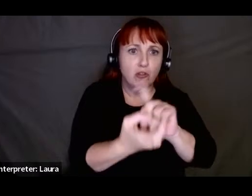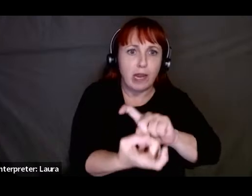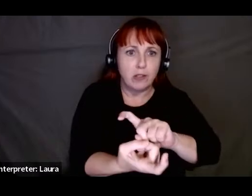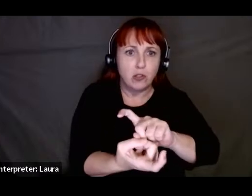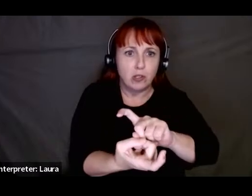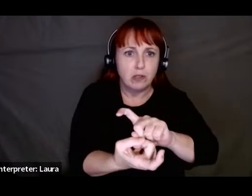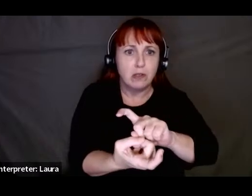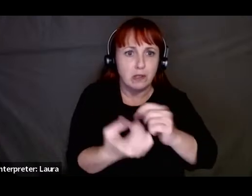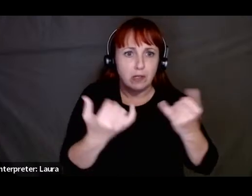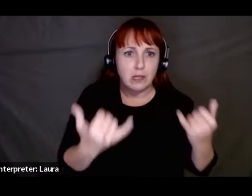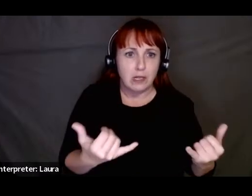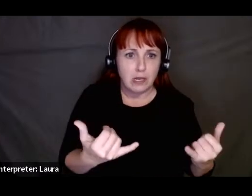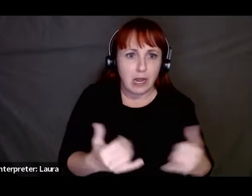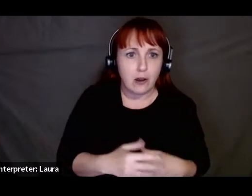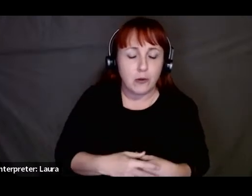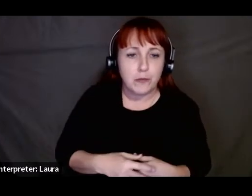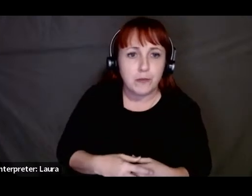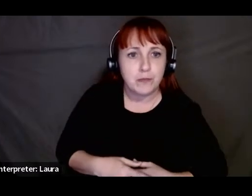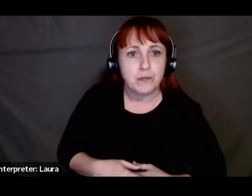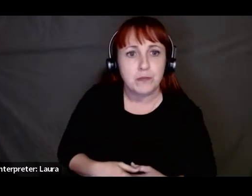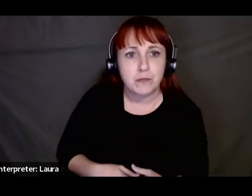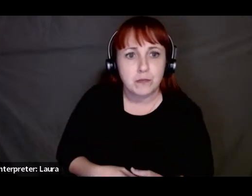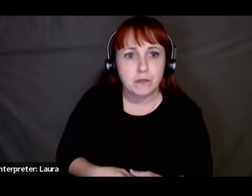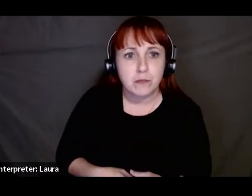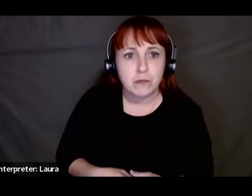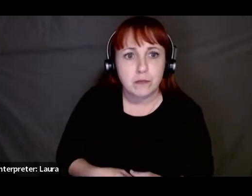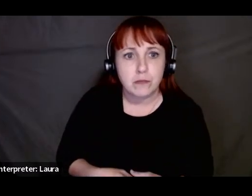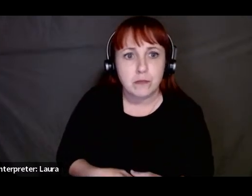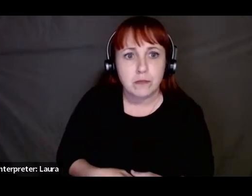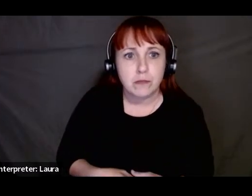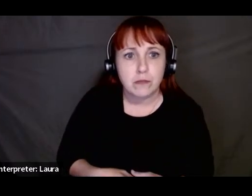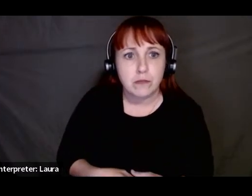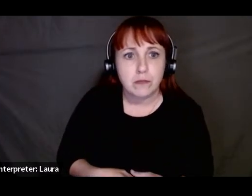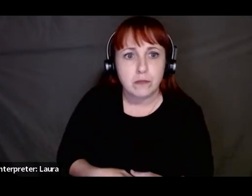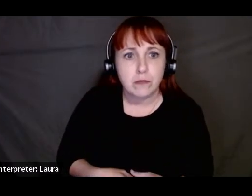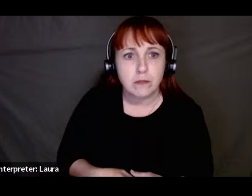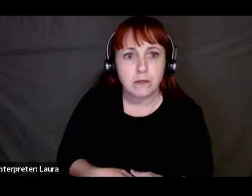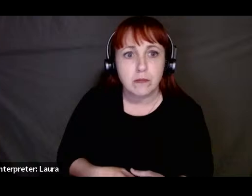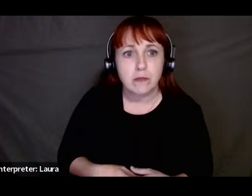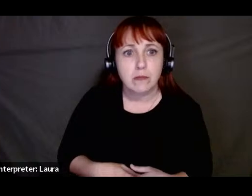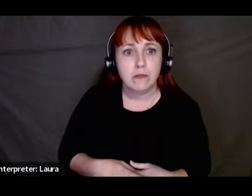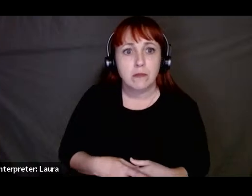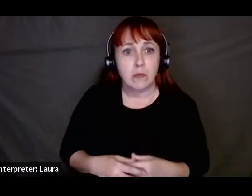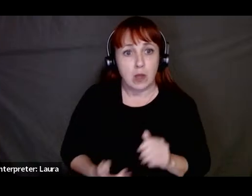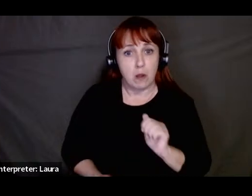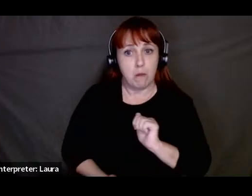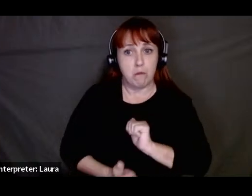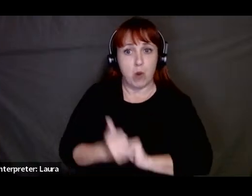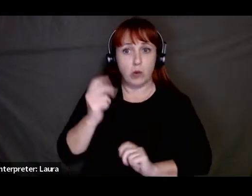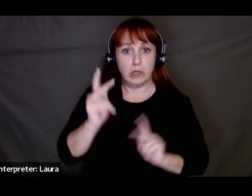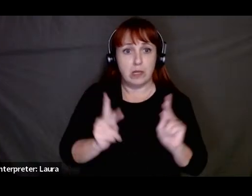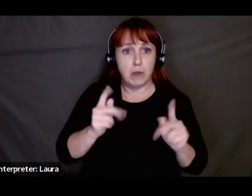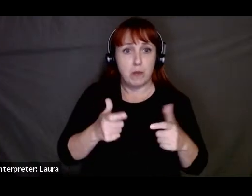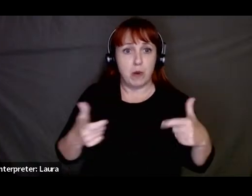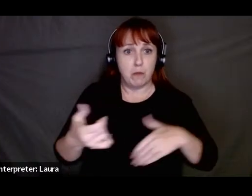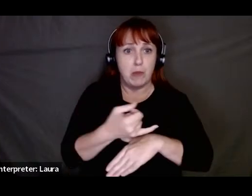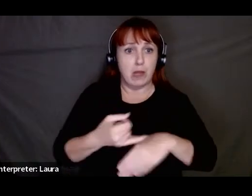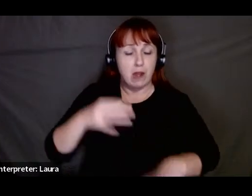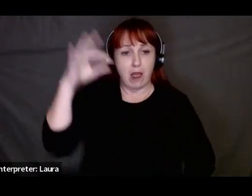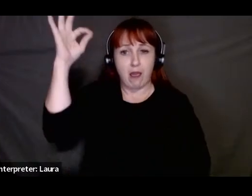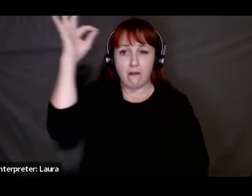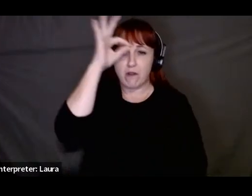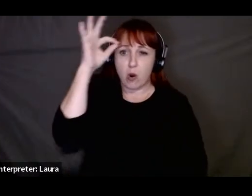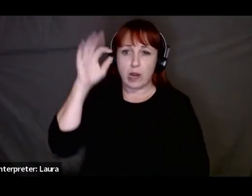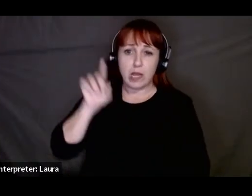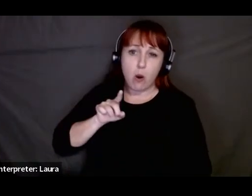understand. So right now, I would imagine the vast majority of people on Hawaii have no idea what's up there in any part of Pōhakuloa,